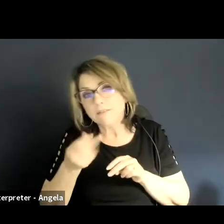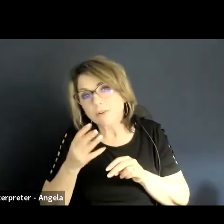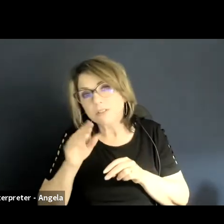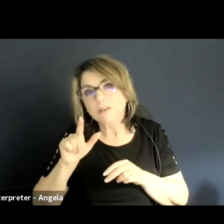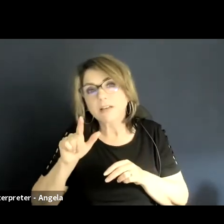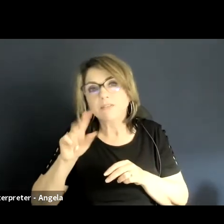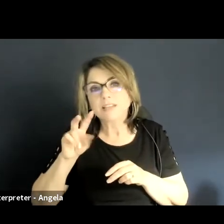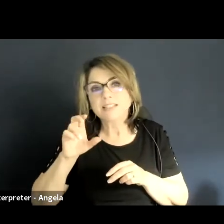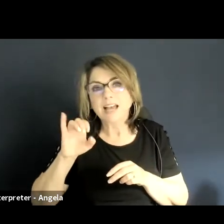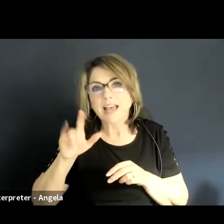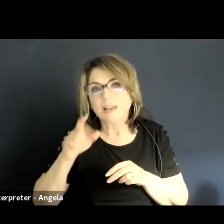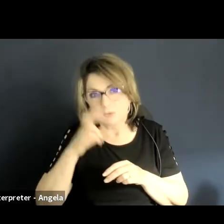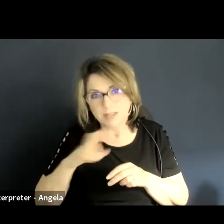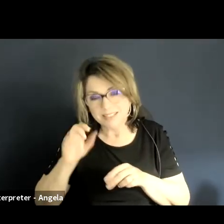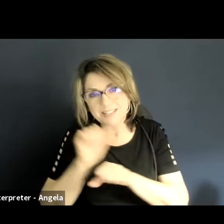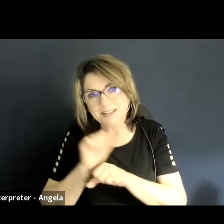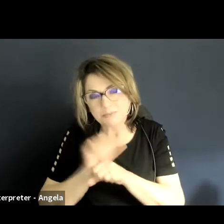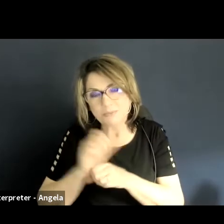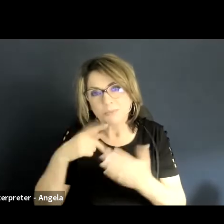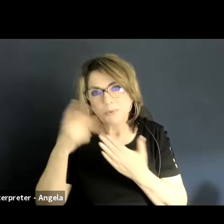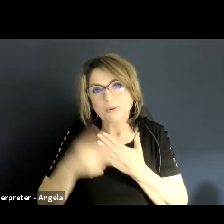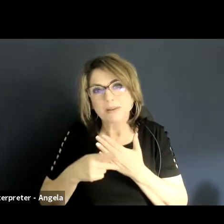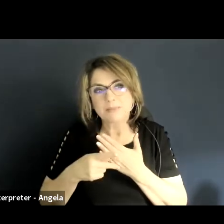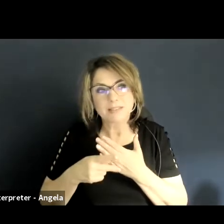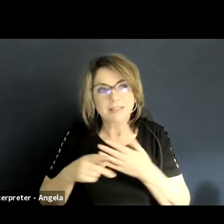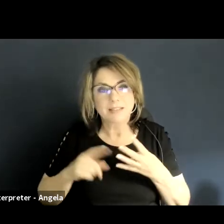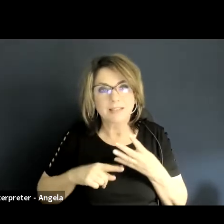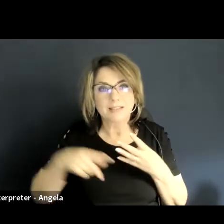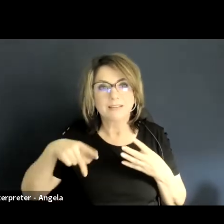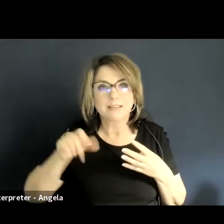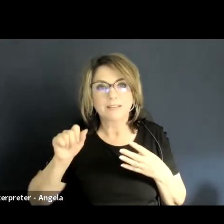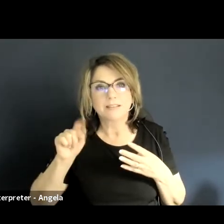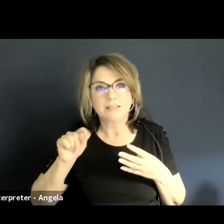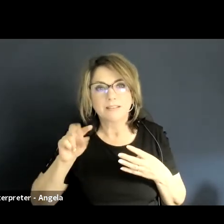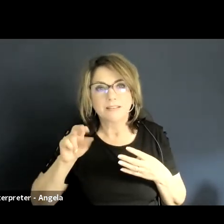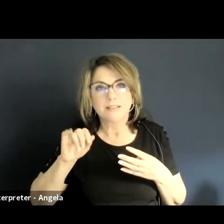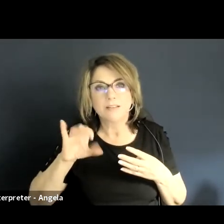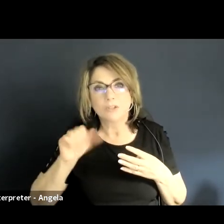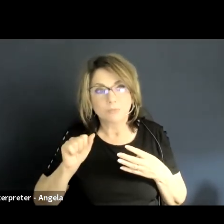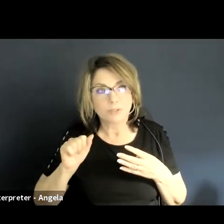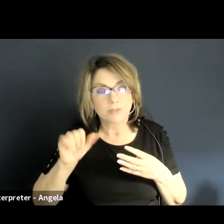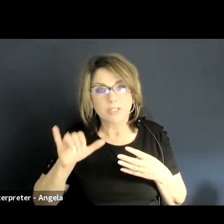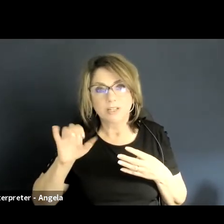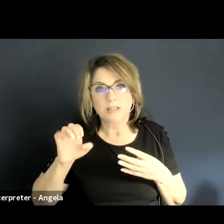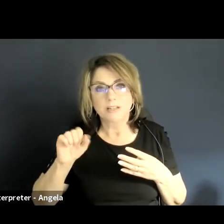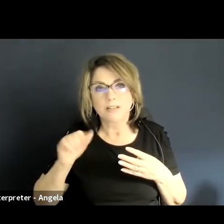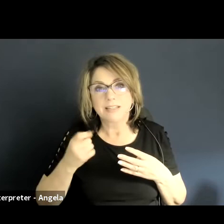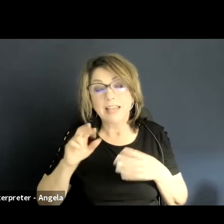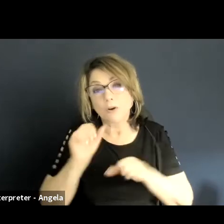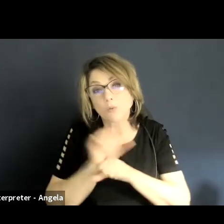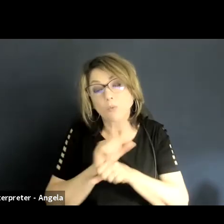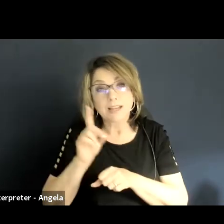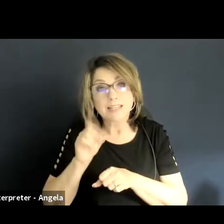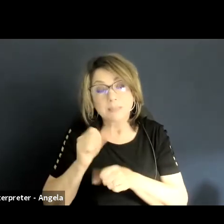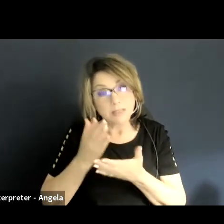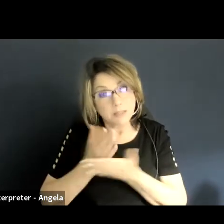LVCIL's transition and employment programs. And then Patricia Yeager, who has been working in the disability rights and services